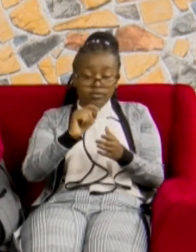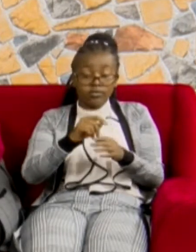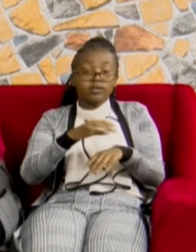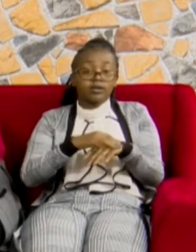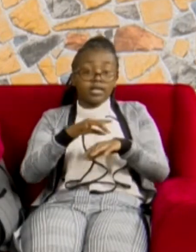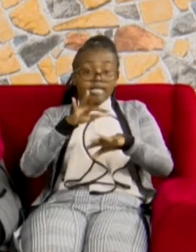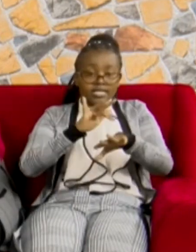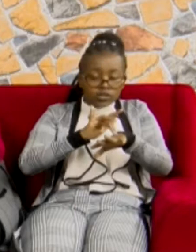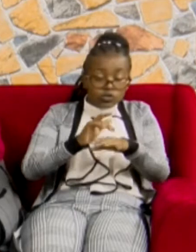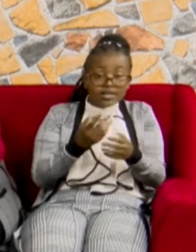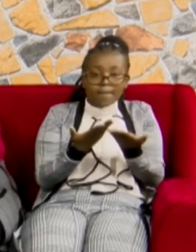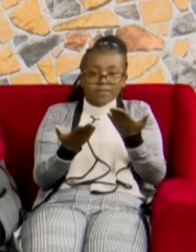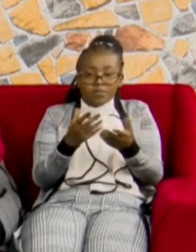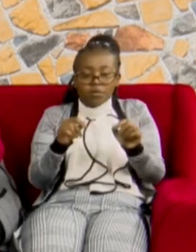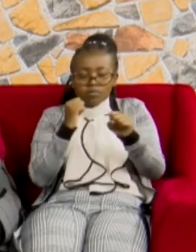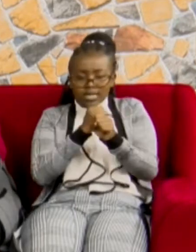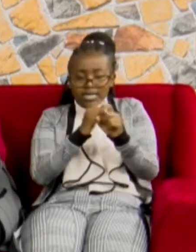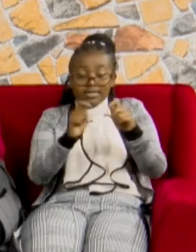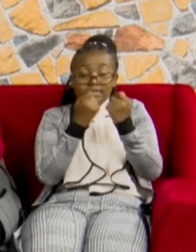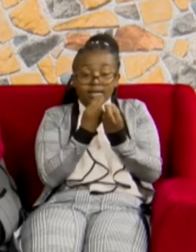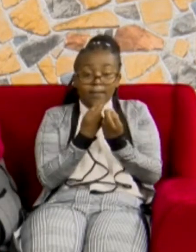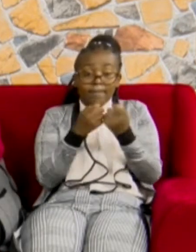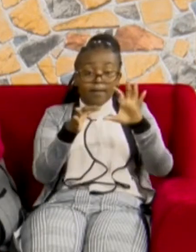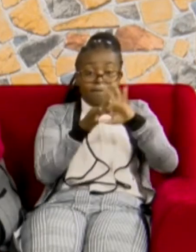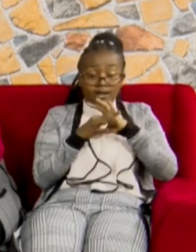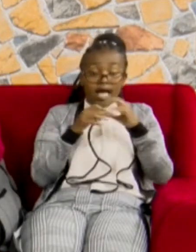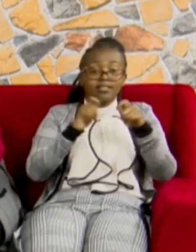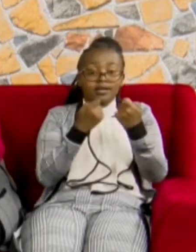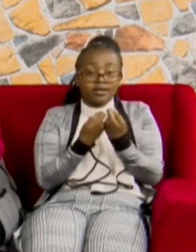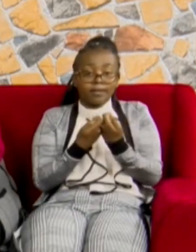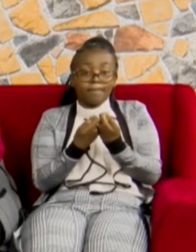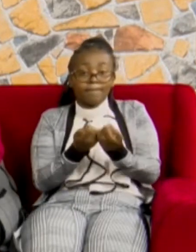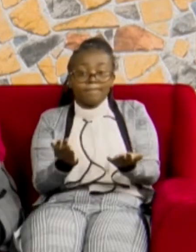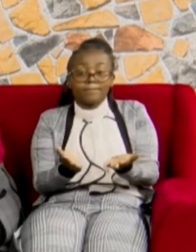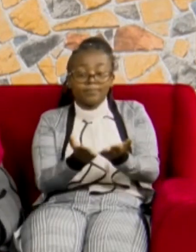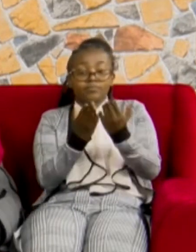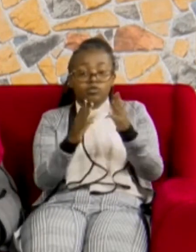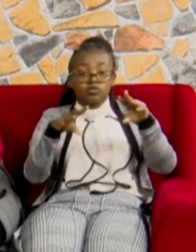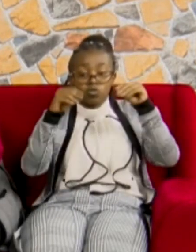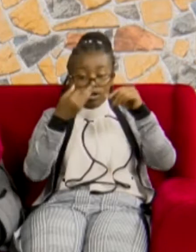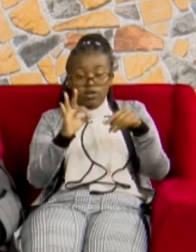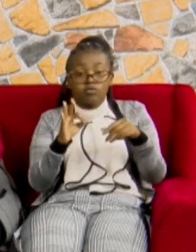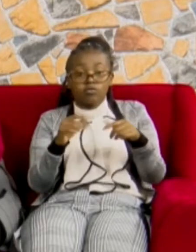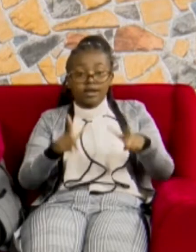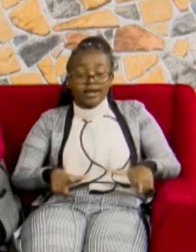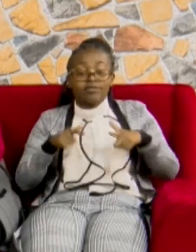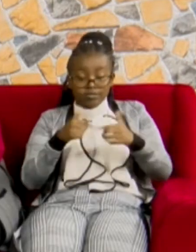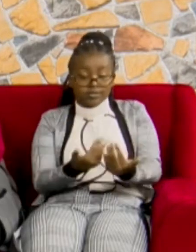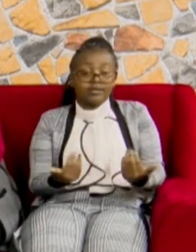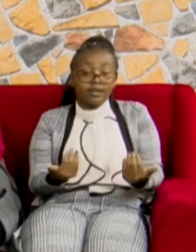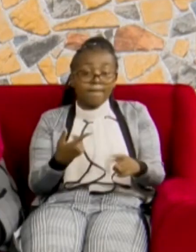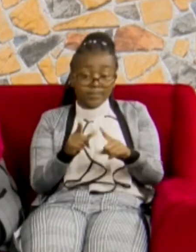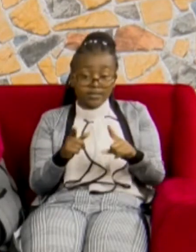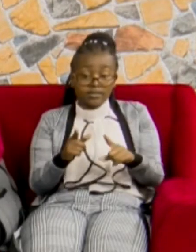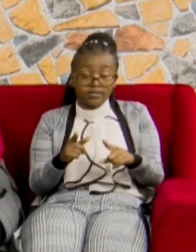stuff. Like we're working as a team and collaborating as a team to improve the quality of life for this child. But however,